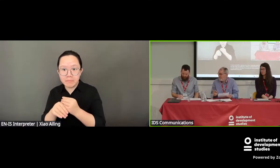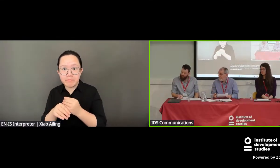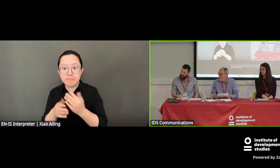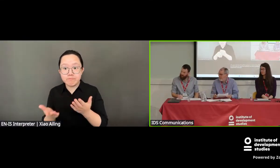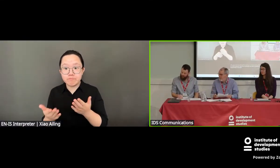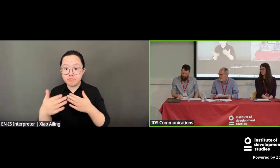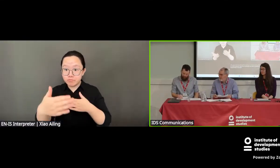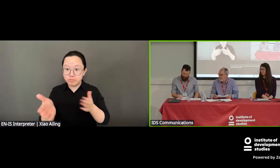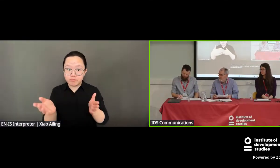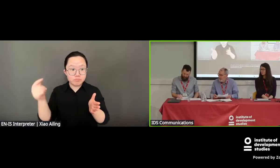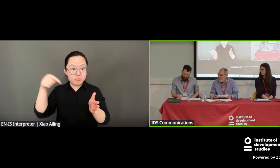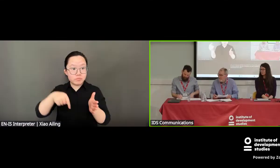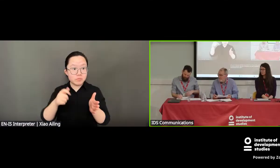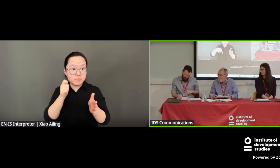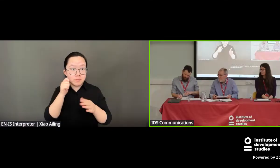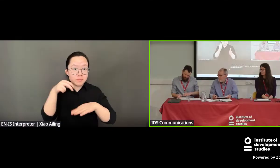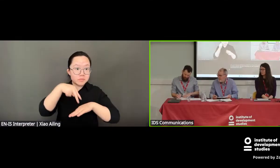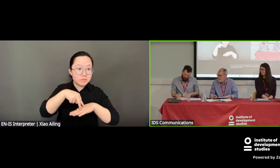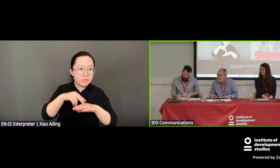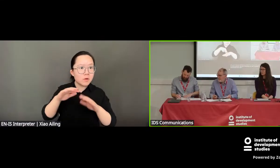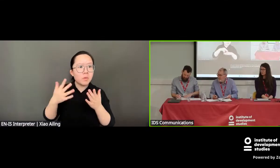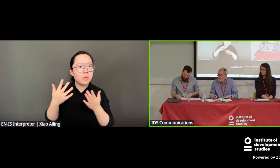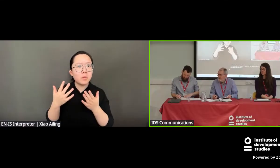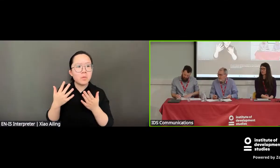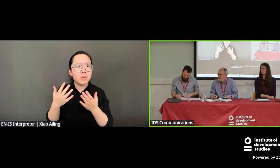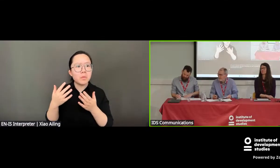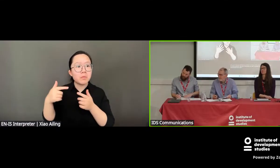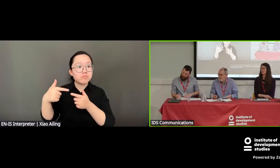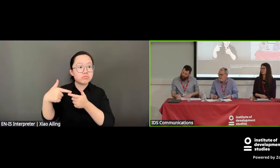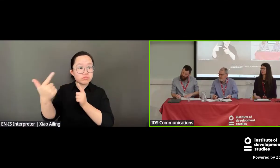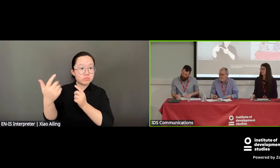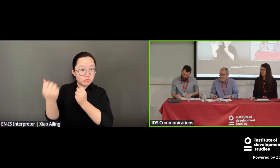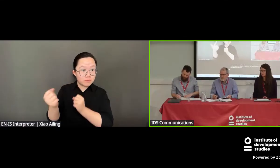Gary, do we have 2 questions from online?